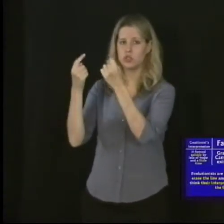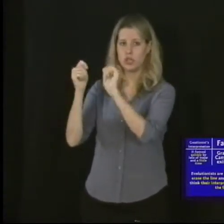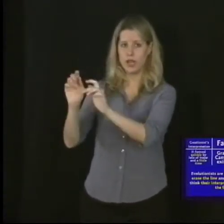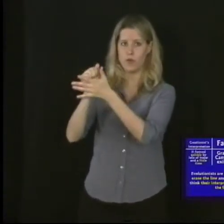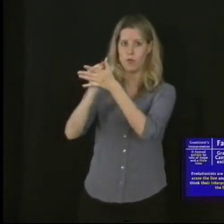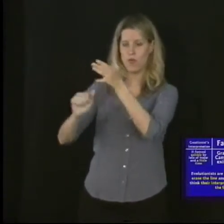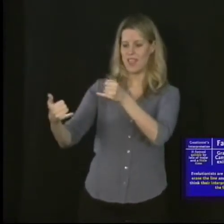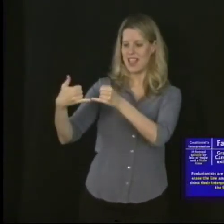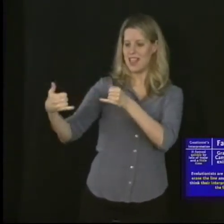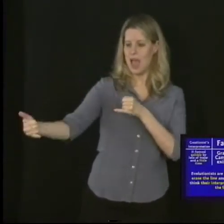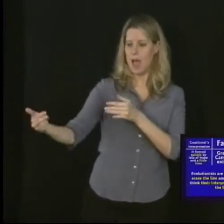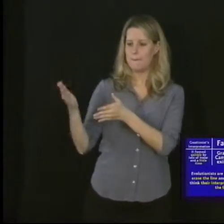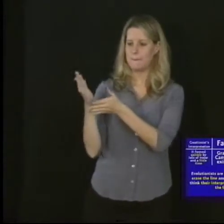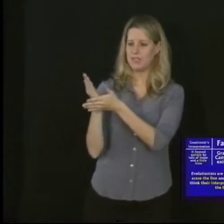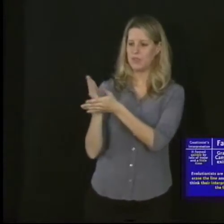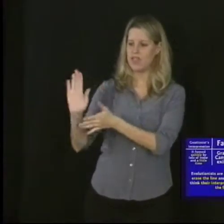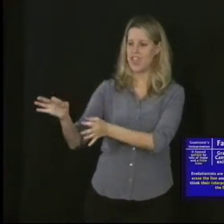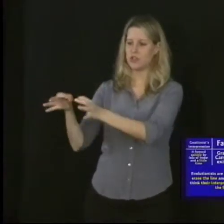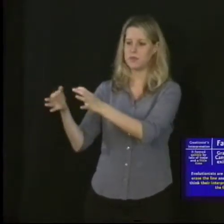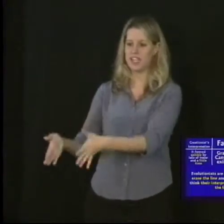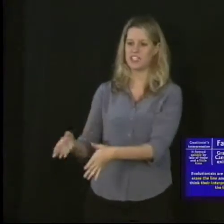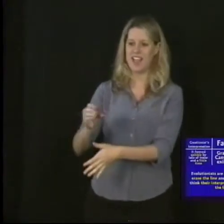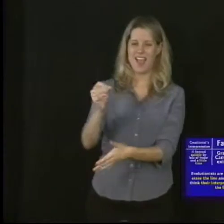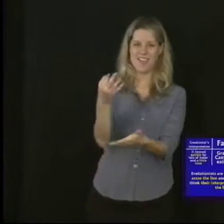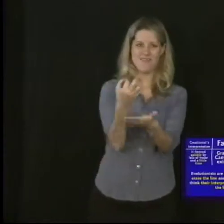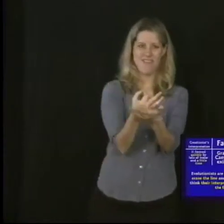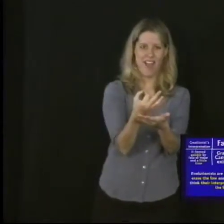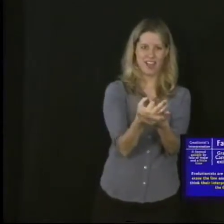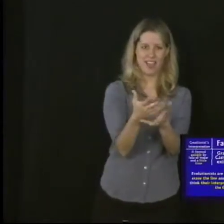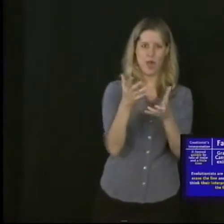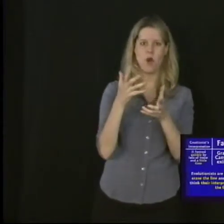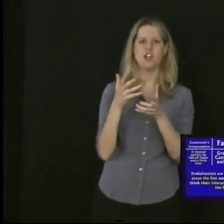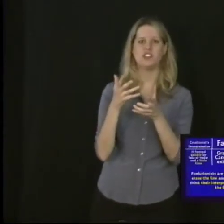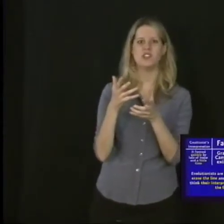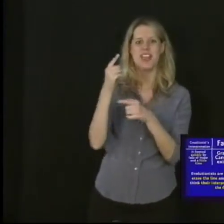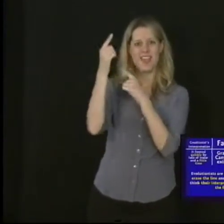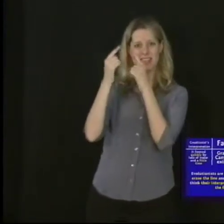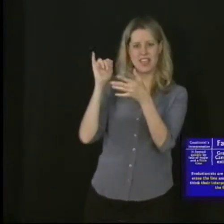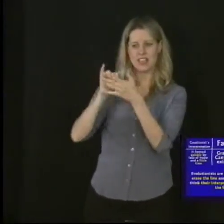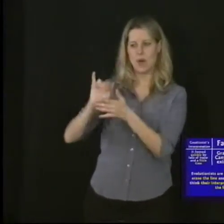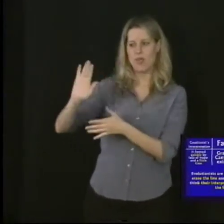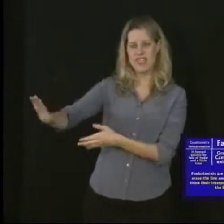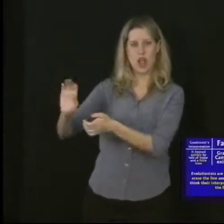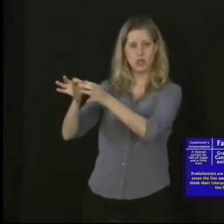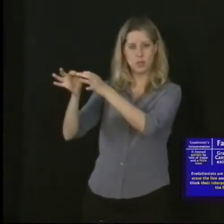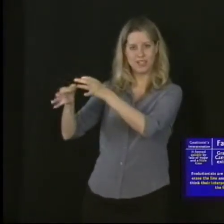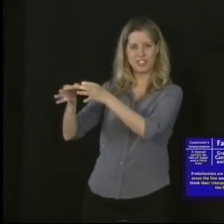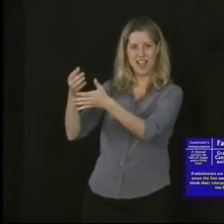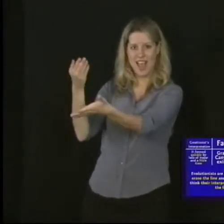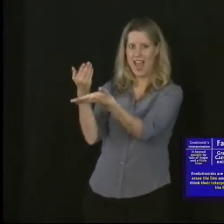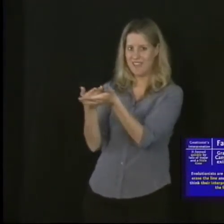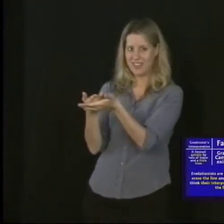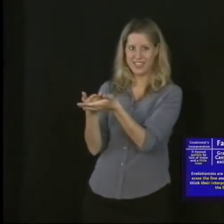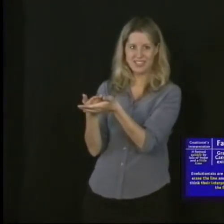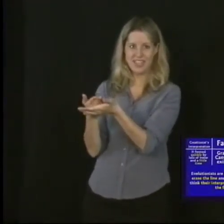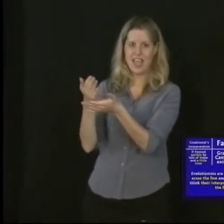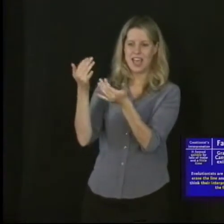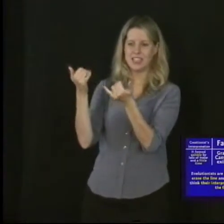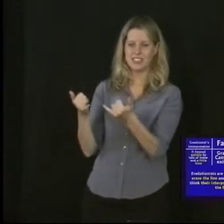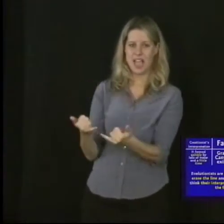between their interpretation and the fact column, and they want you to somehow think that what they interpret as evidence is now part